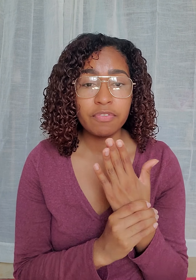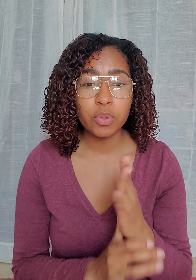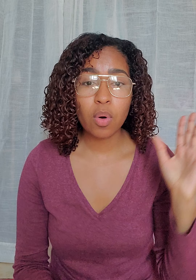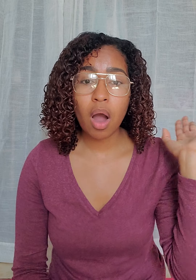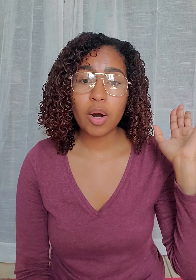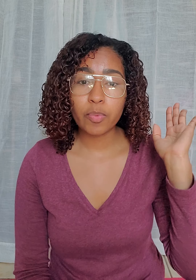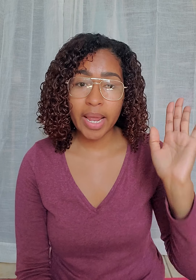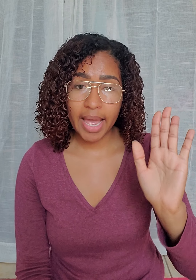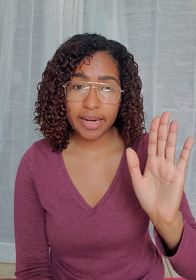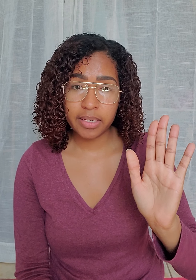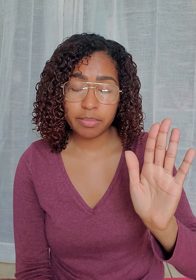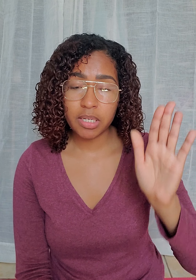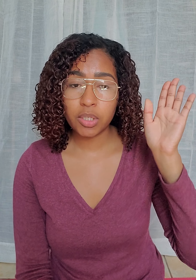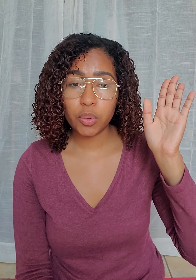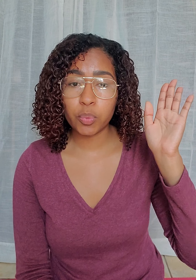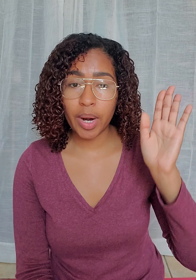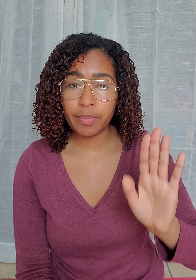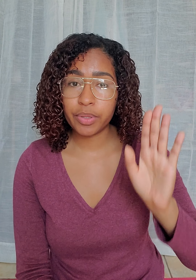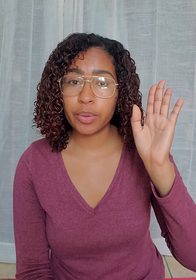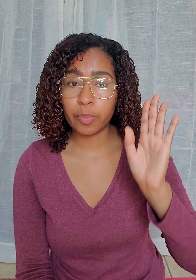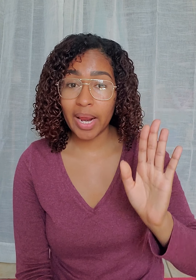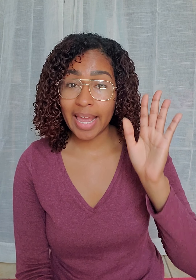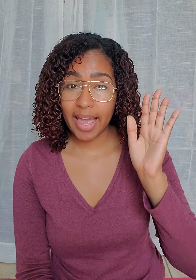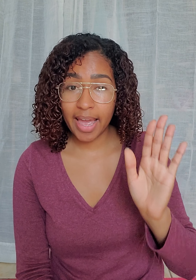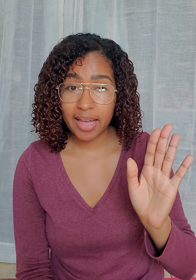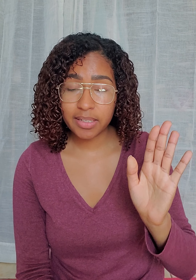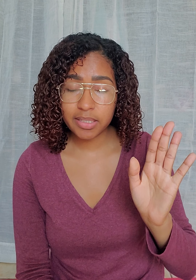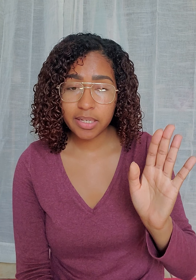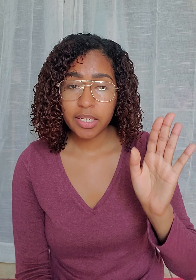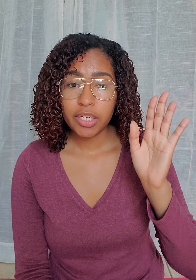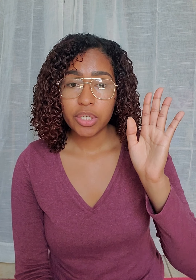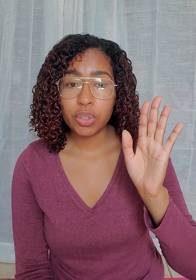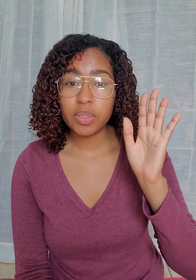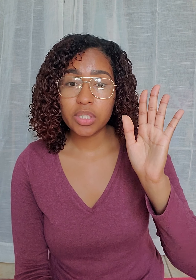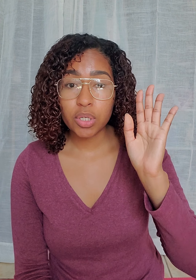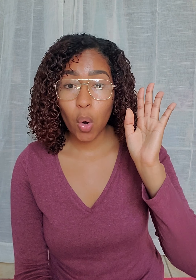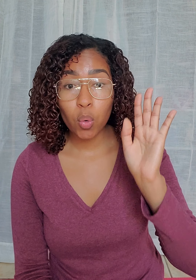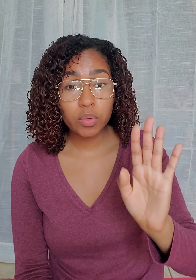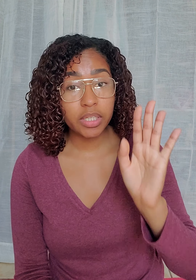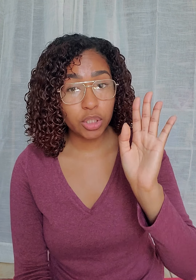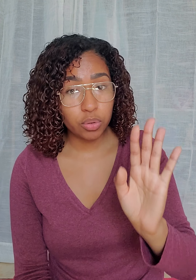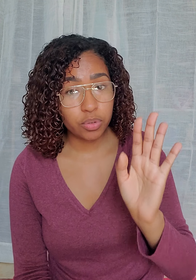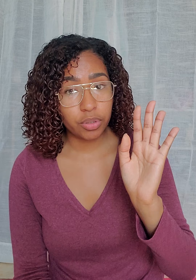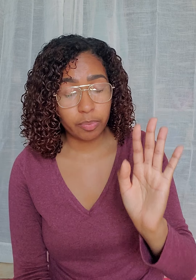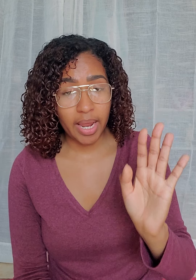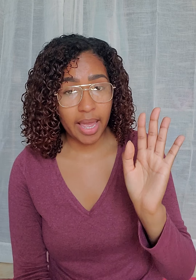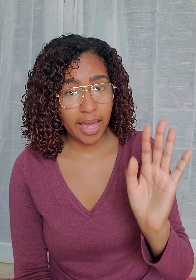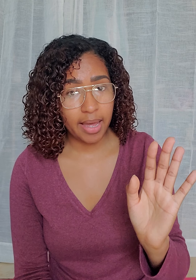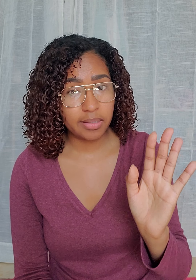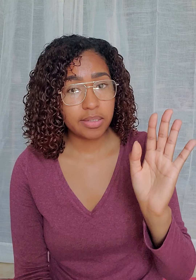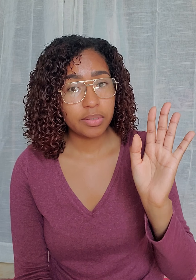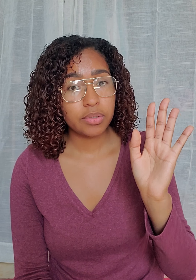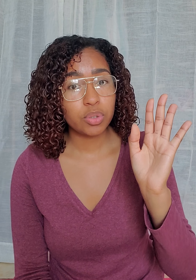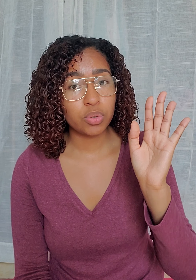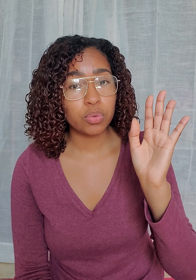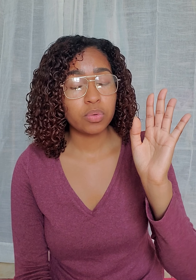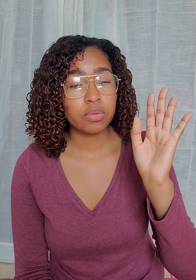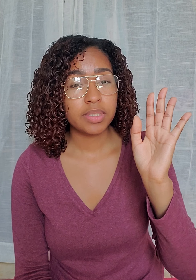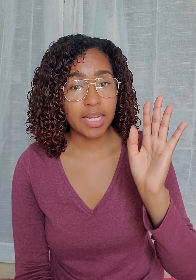you are right-handed, meaning you write with your right hand, you need to only use your right hand to sign